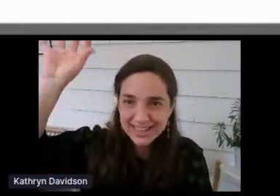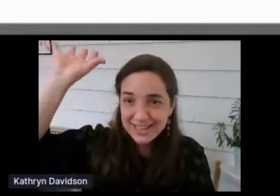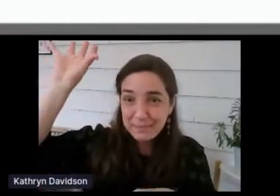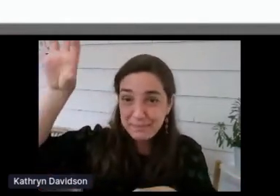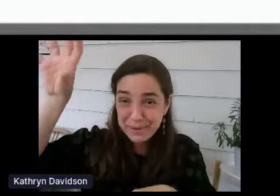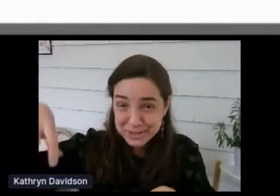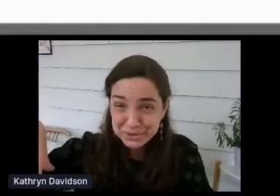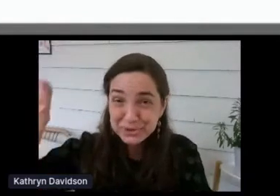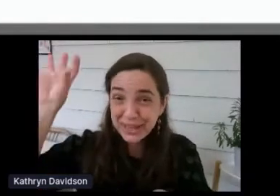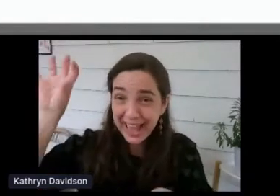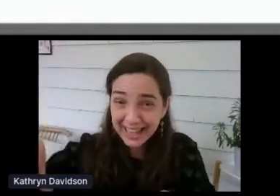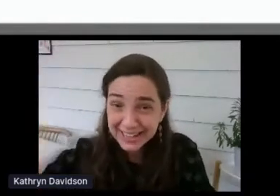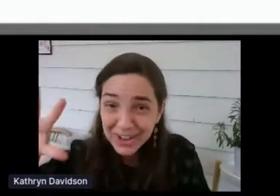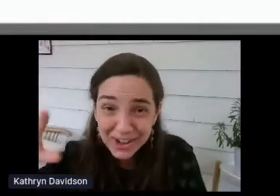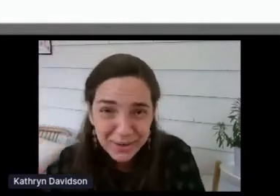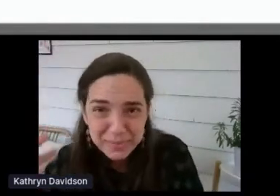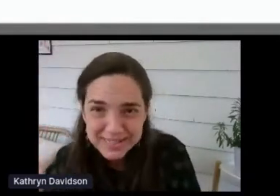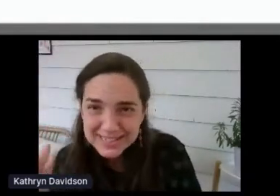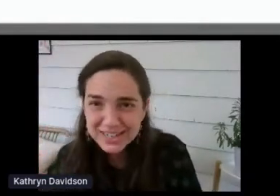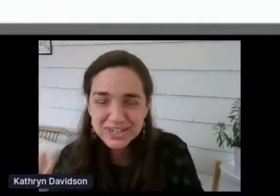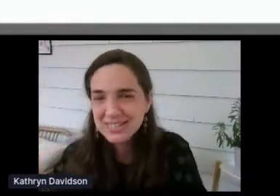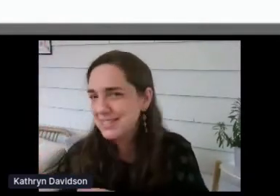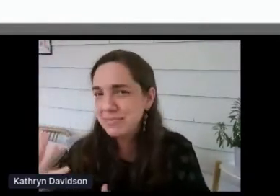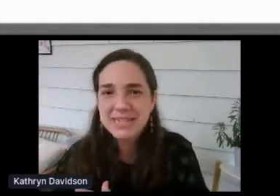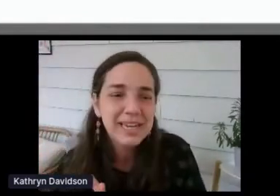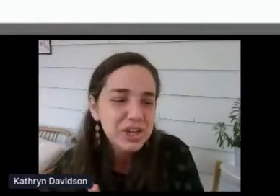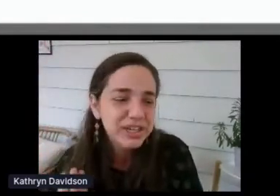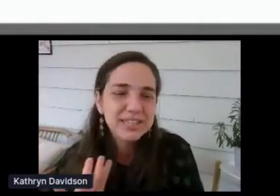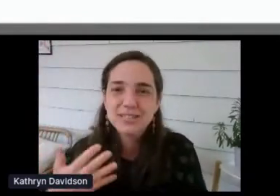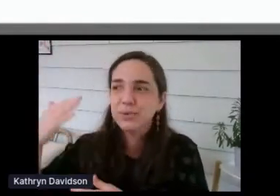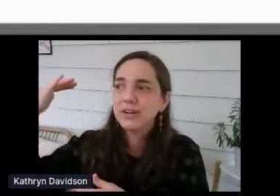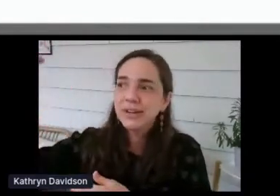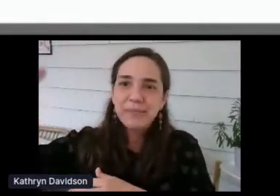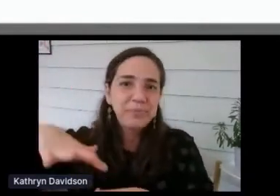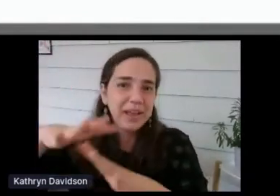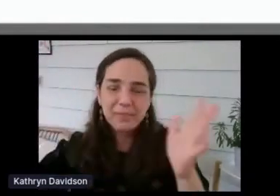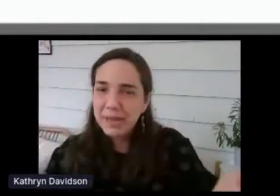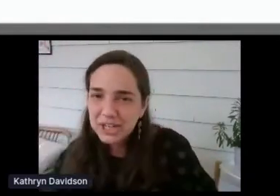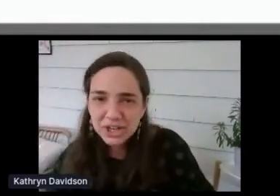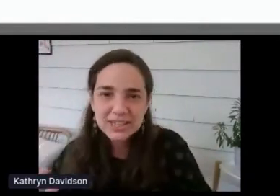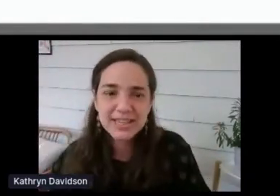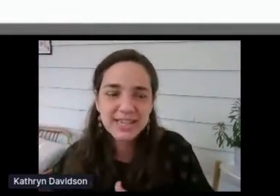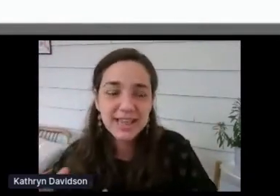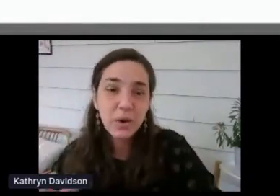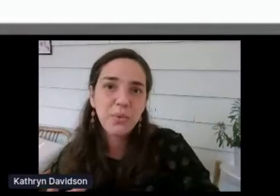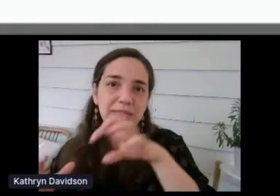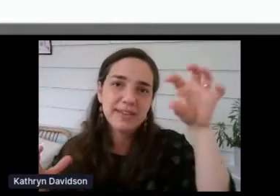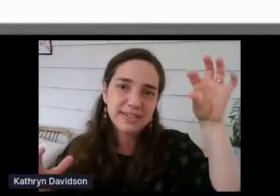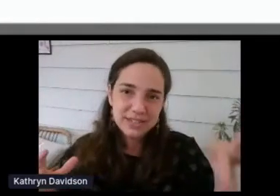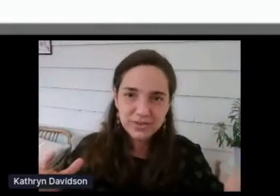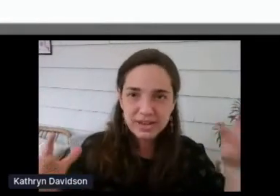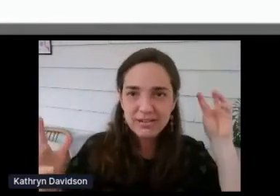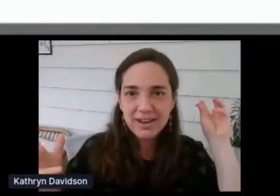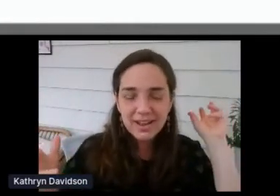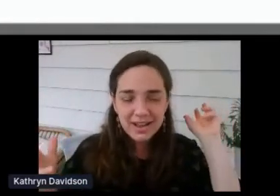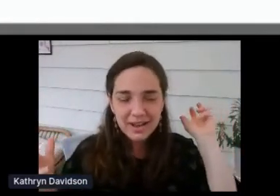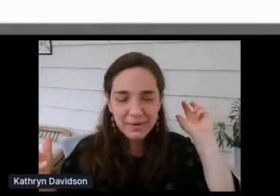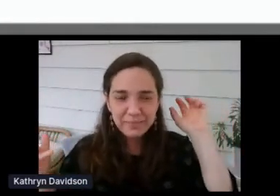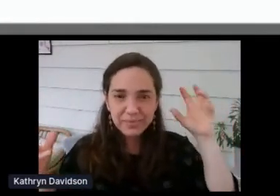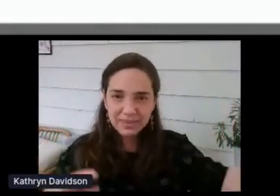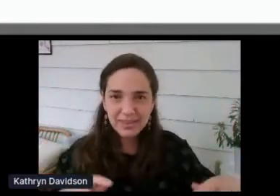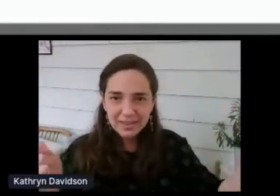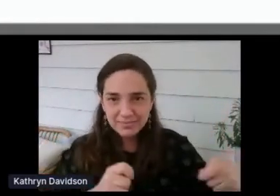integrate the pictorial, like analog representations, imitations, or pictures and things like that with the discrete